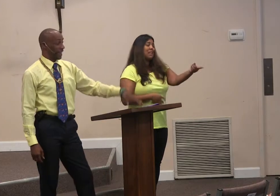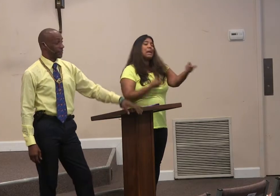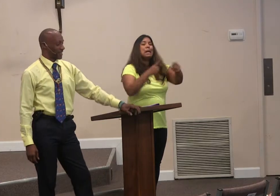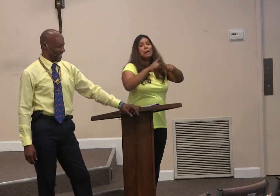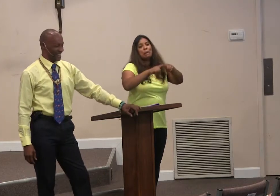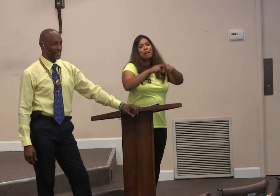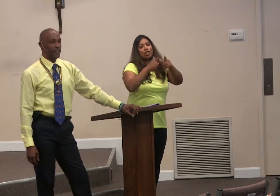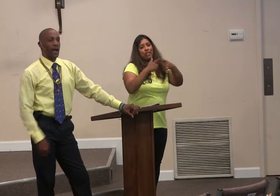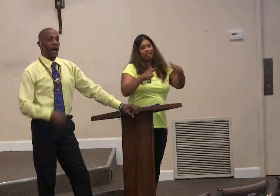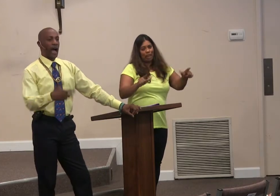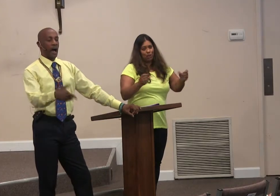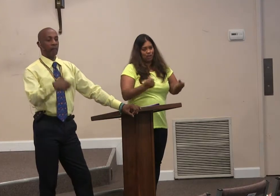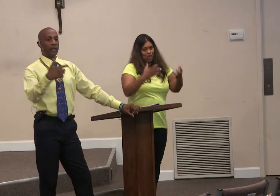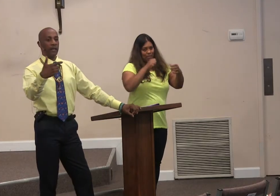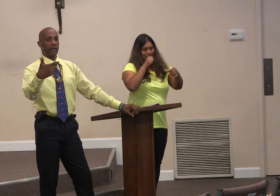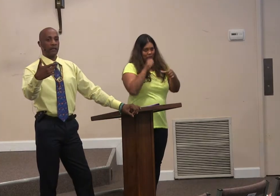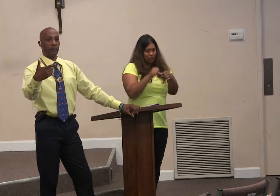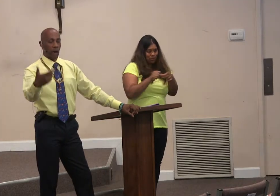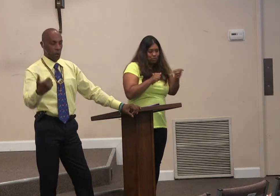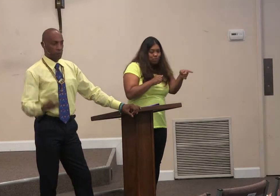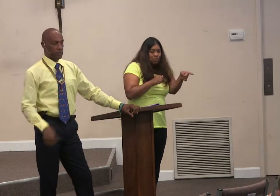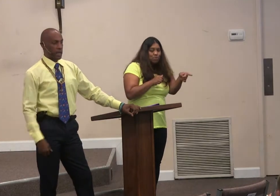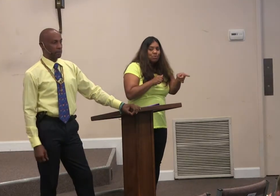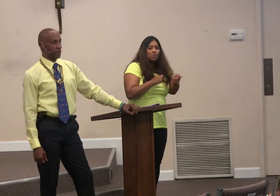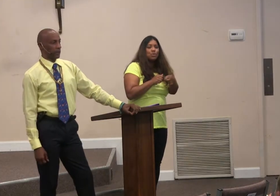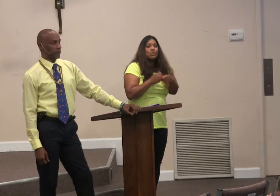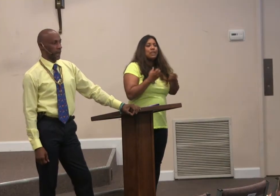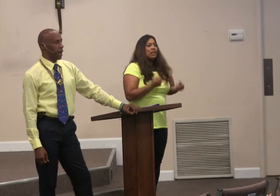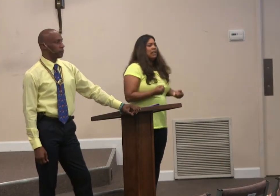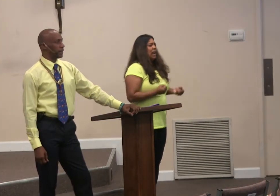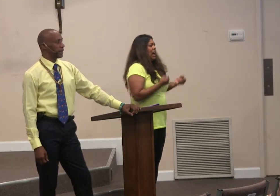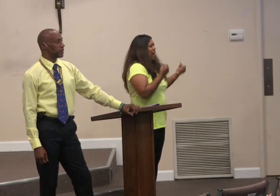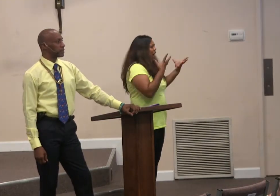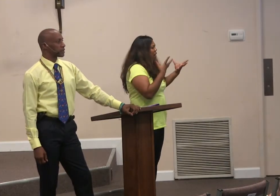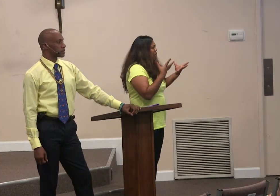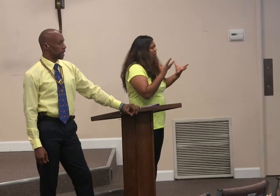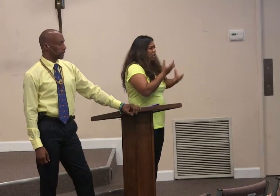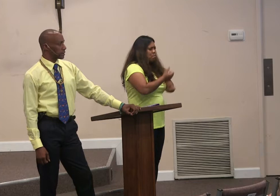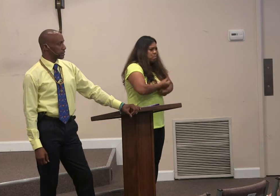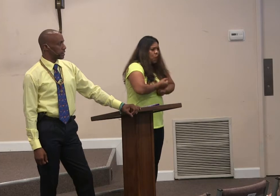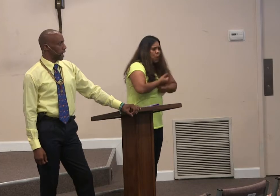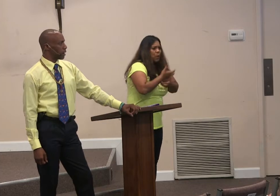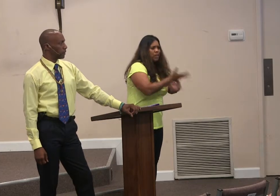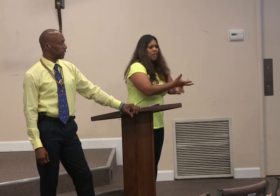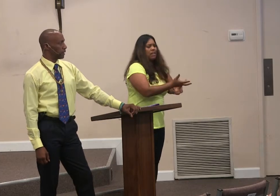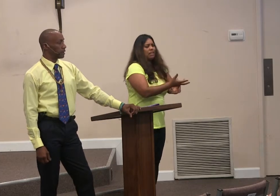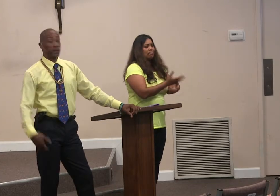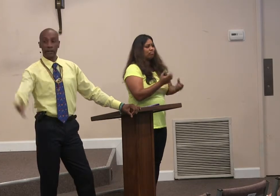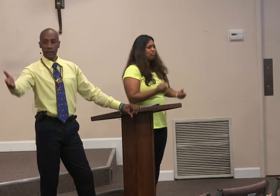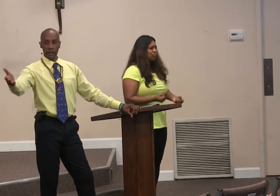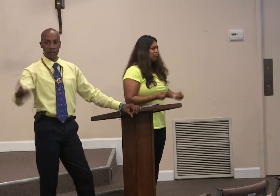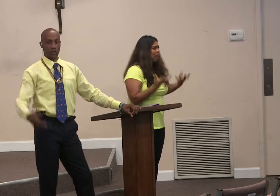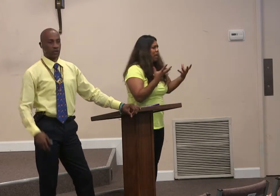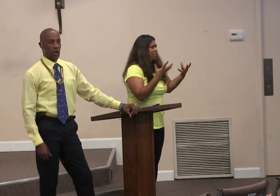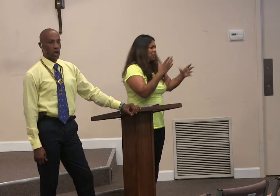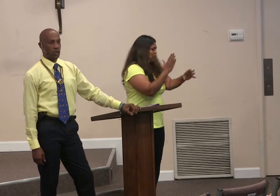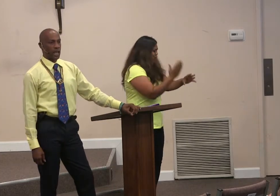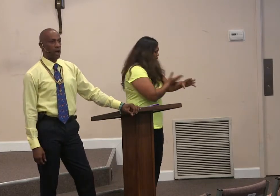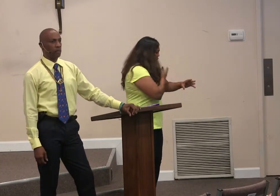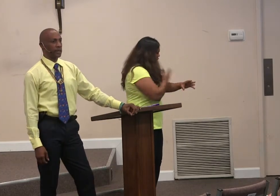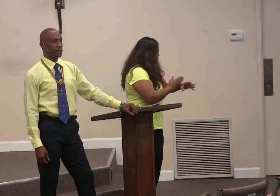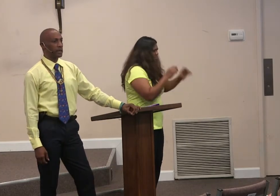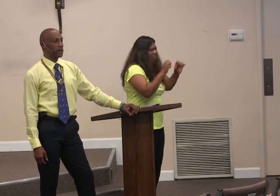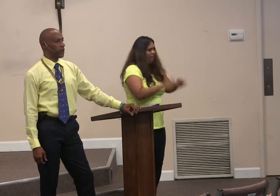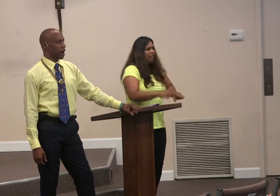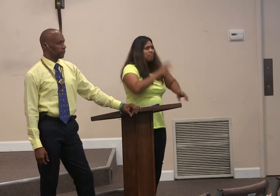Depends on the language. Depends on the language. How many poems can be written? How many sonnets? How many lyrics to songs?